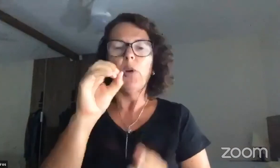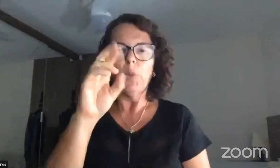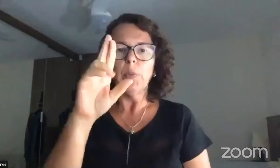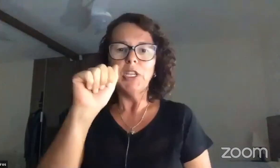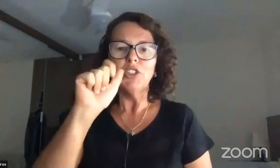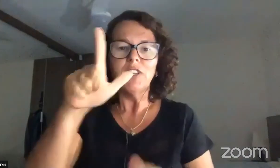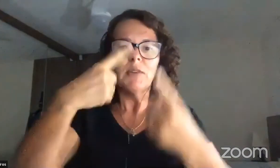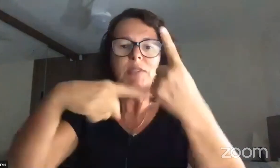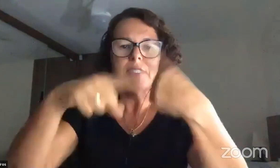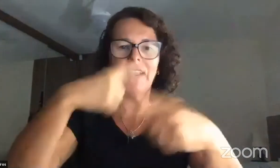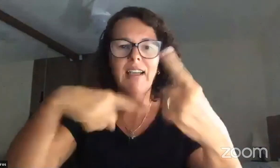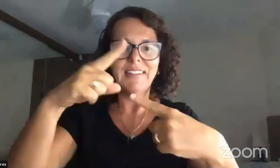he says,